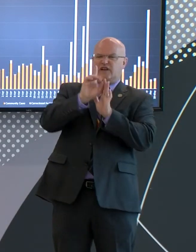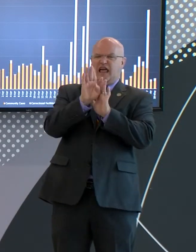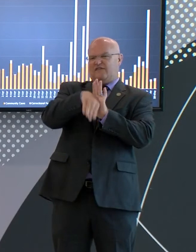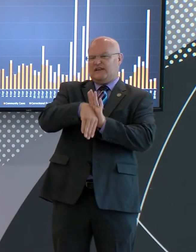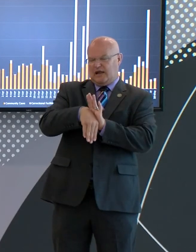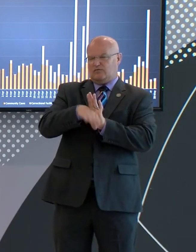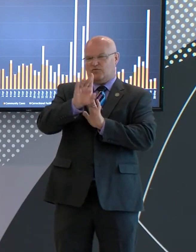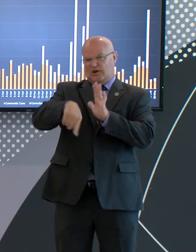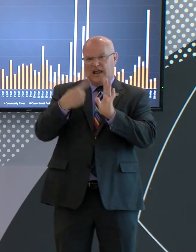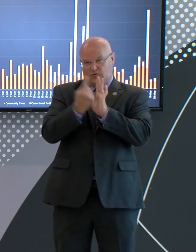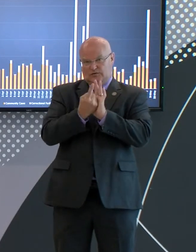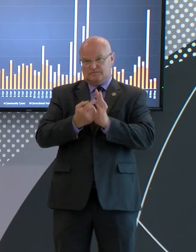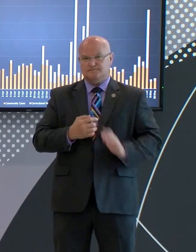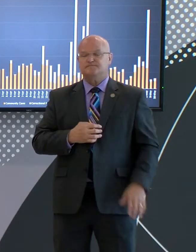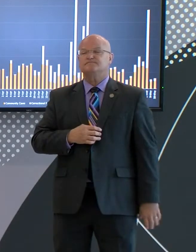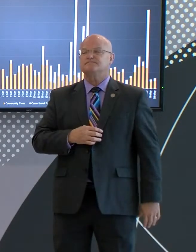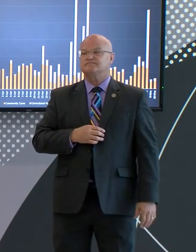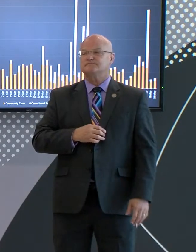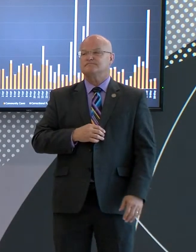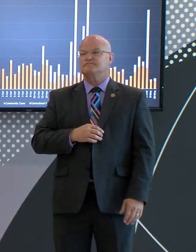hour or an hour.